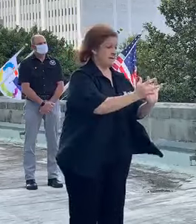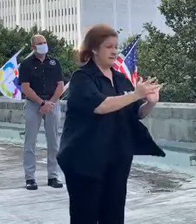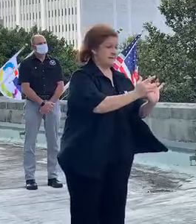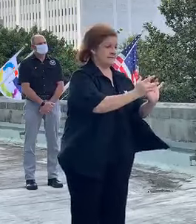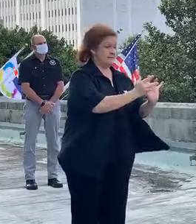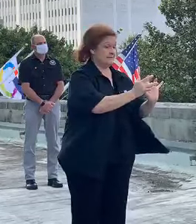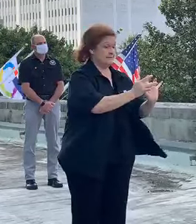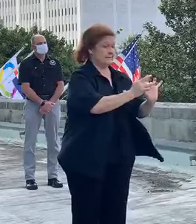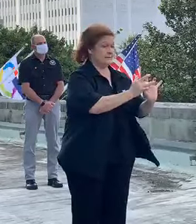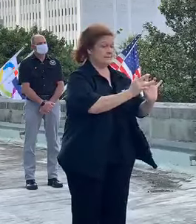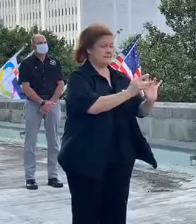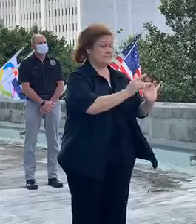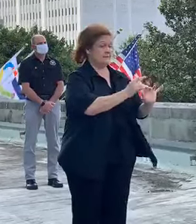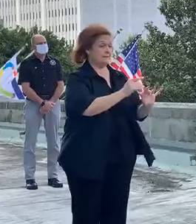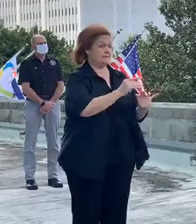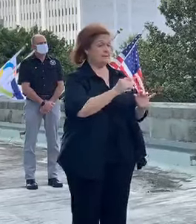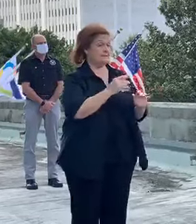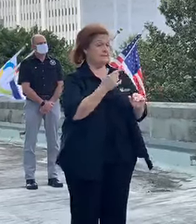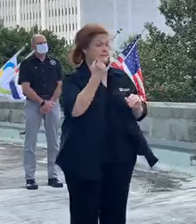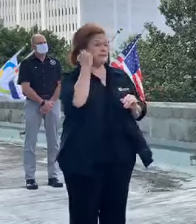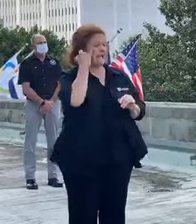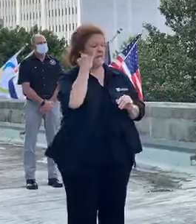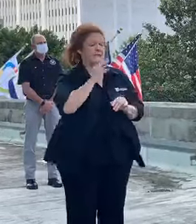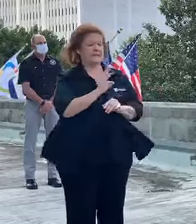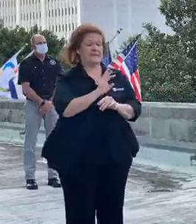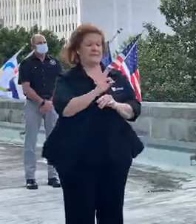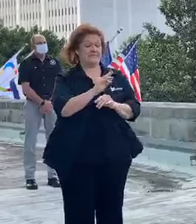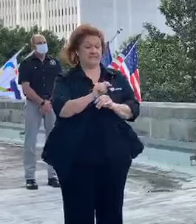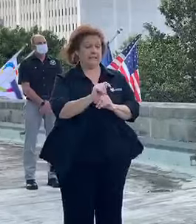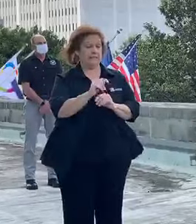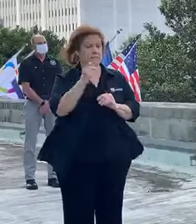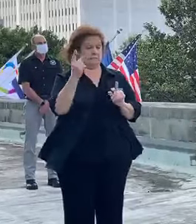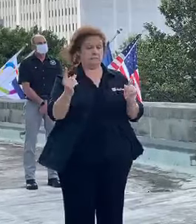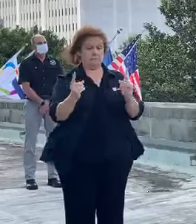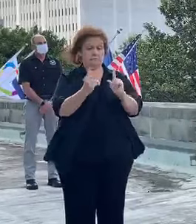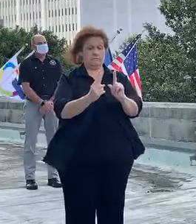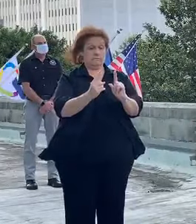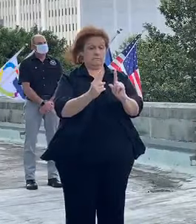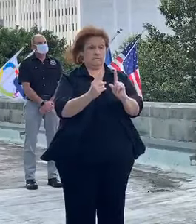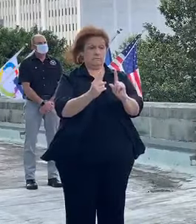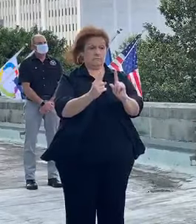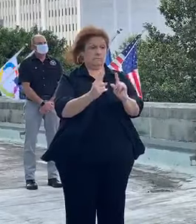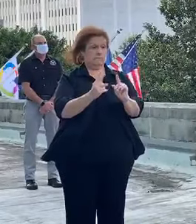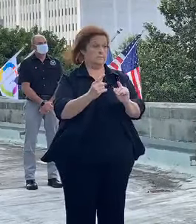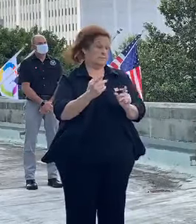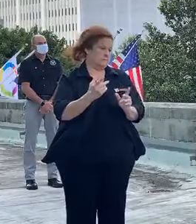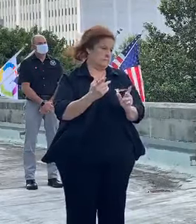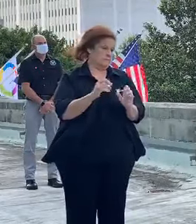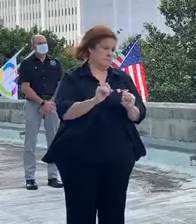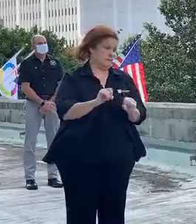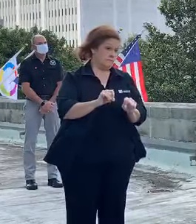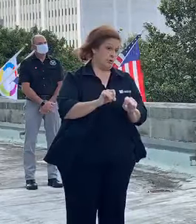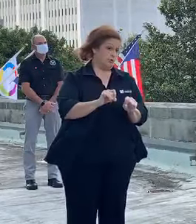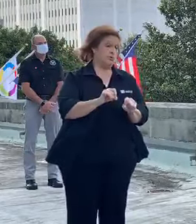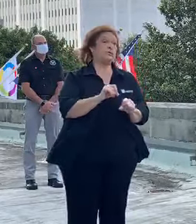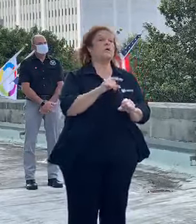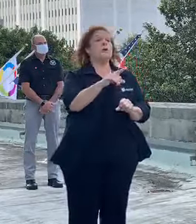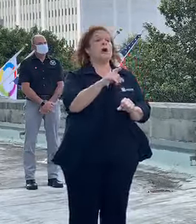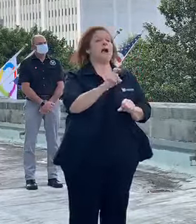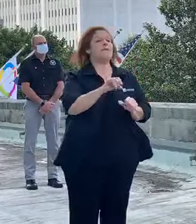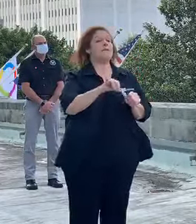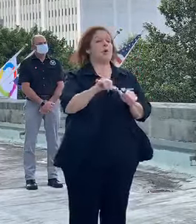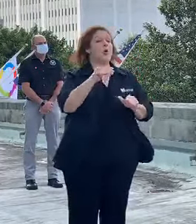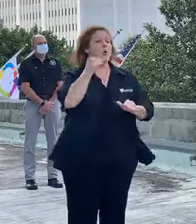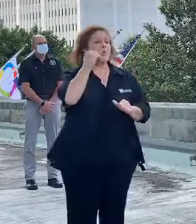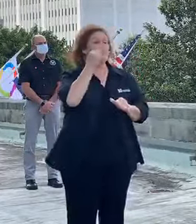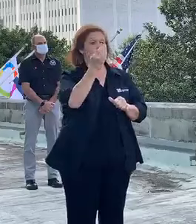again is that 6 feet for 10 minutes with someone who's COVID positive, you will have to quarantine for 14 days,